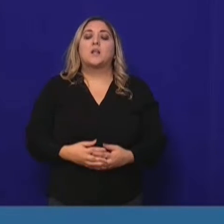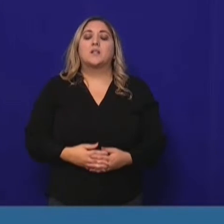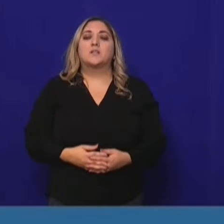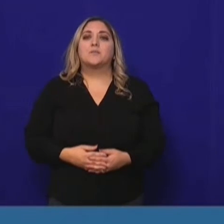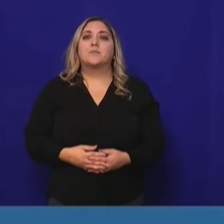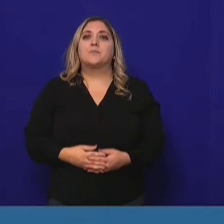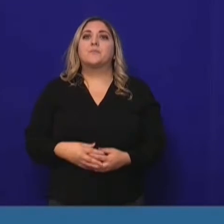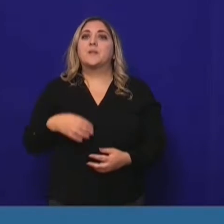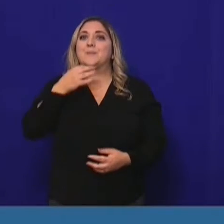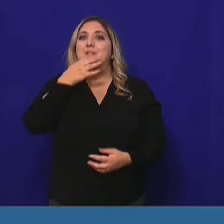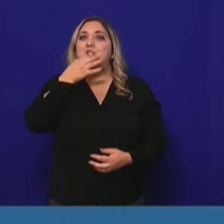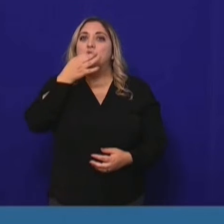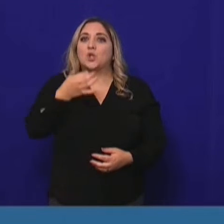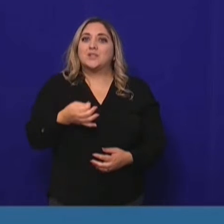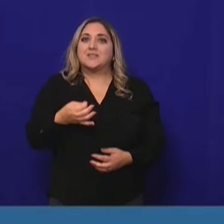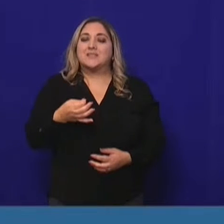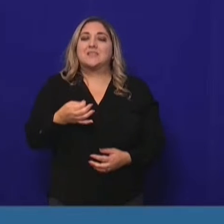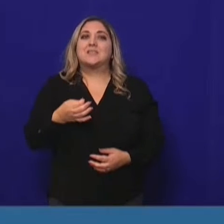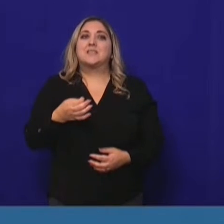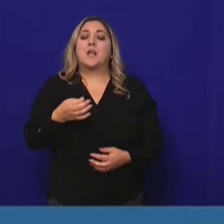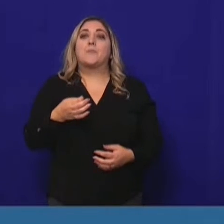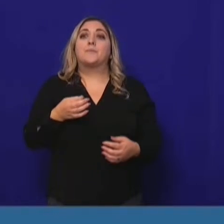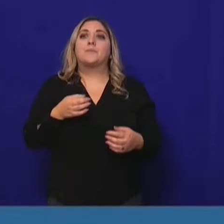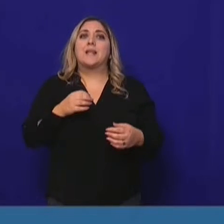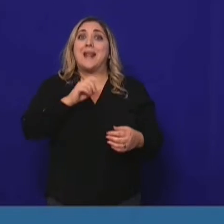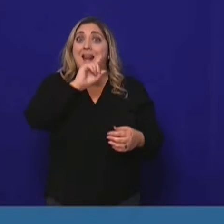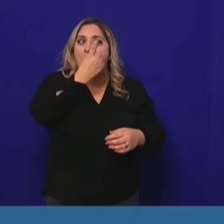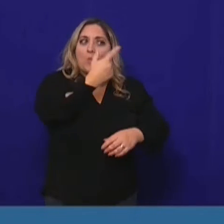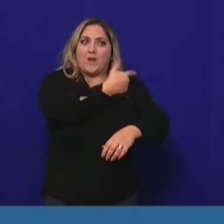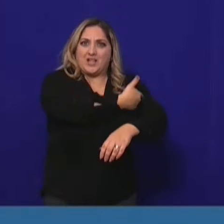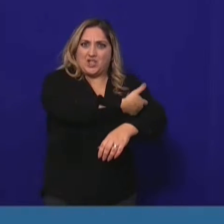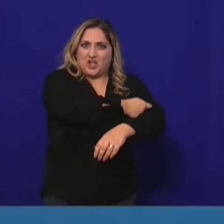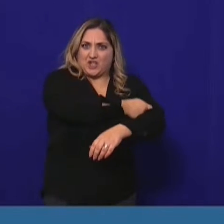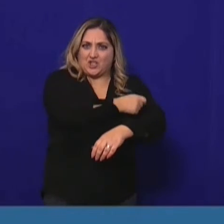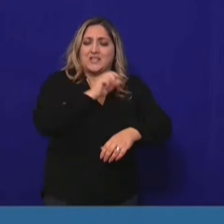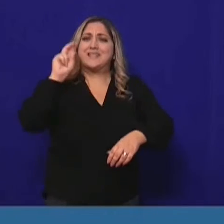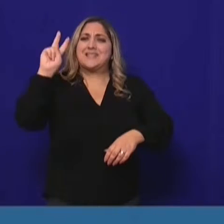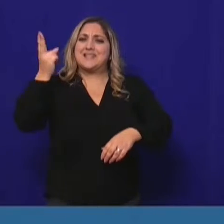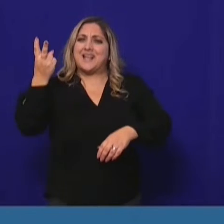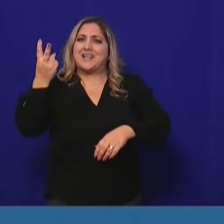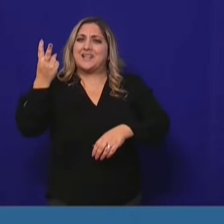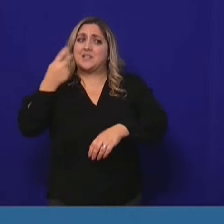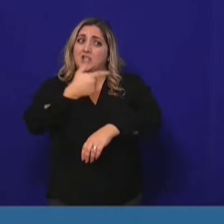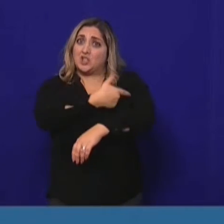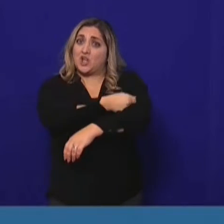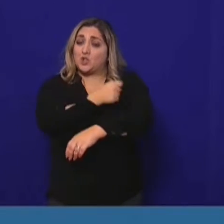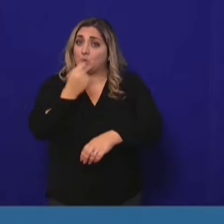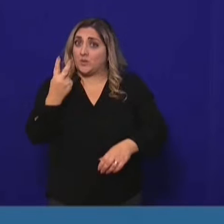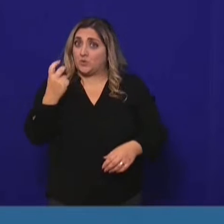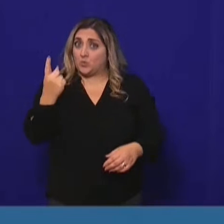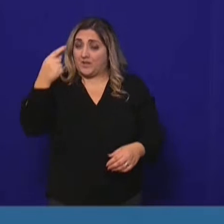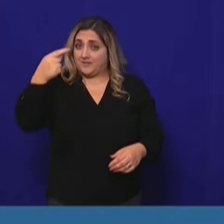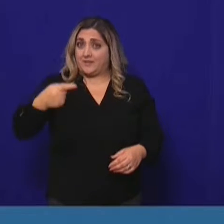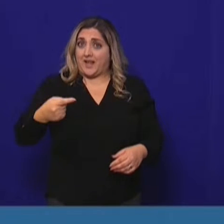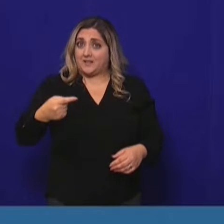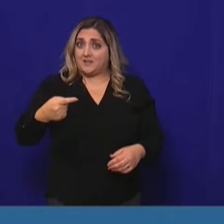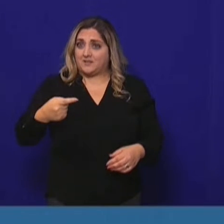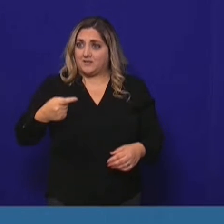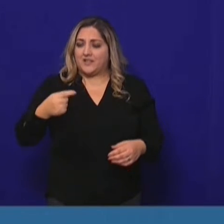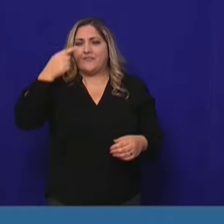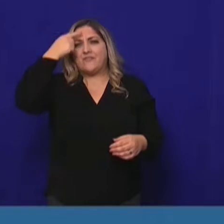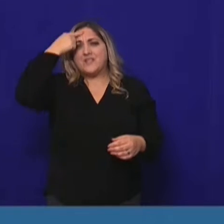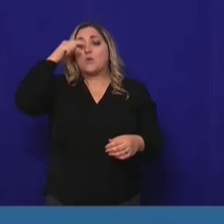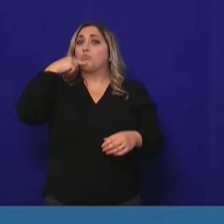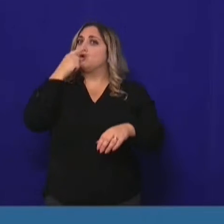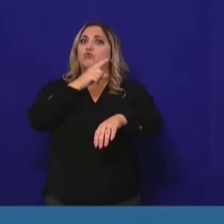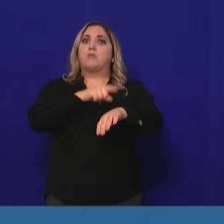għal ġibtu l-kollega tiegħi għal 21 jum għat-tieni injection. Dak ifisser illi meta qed